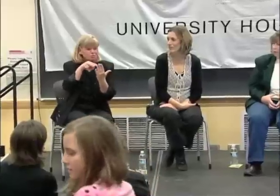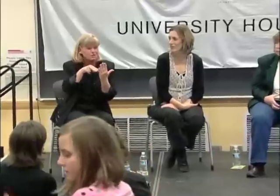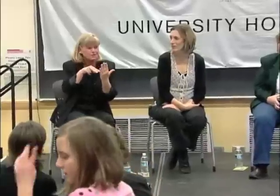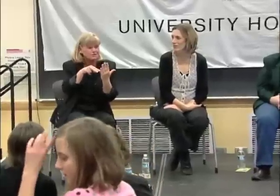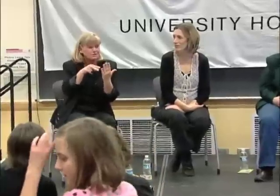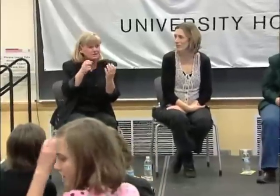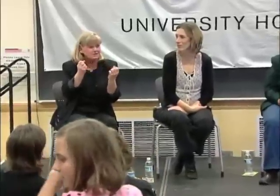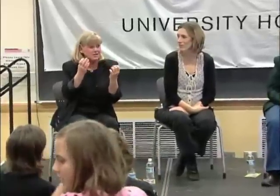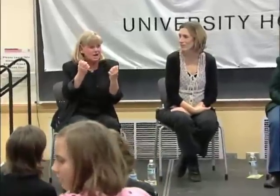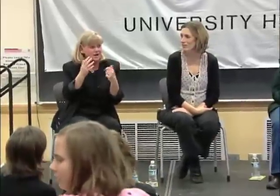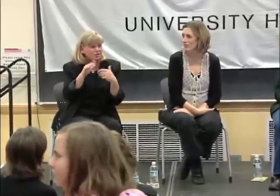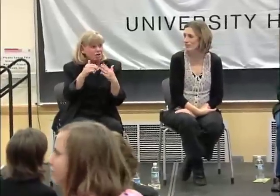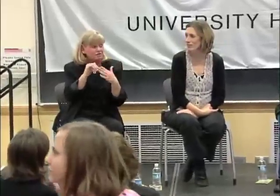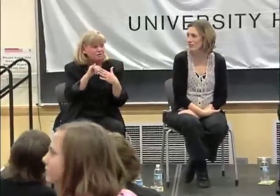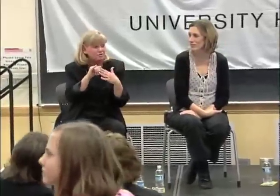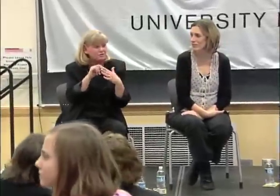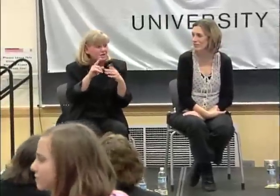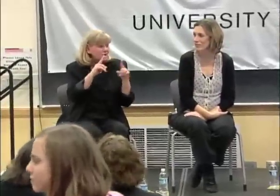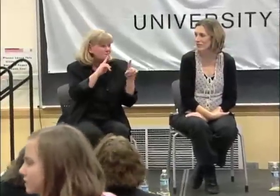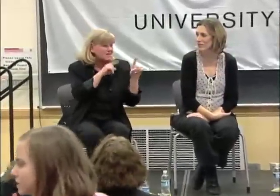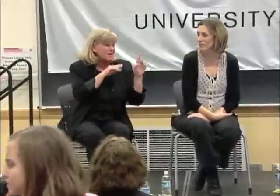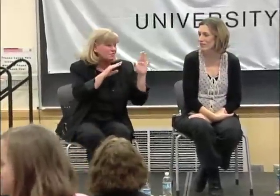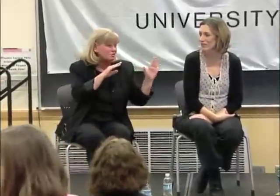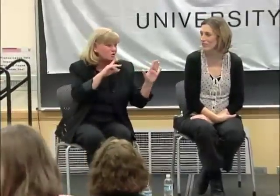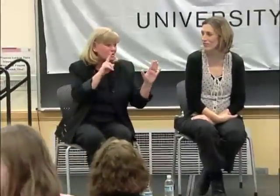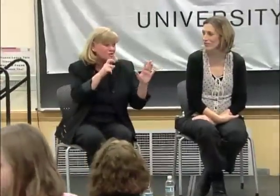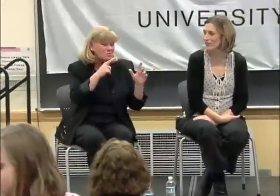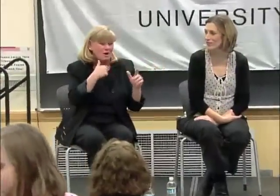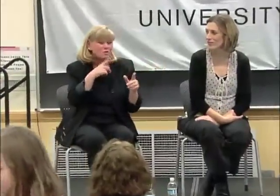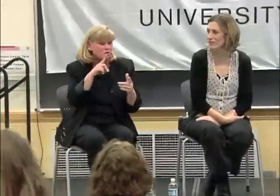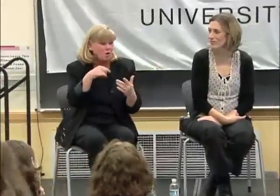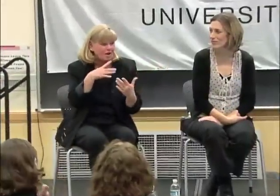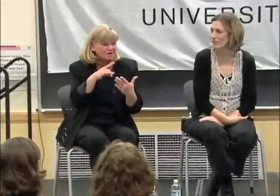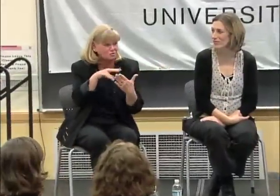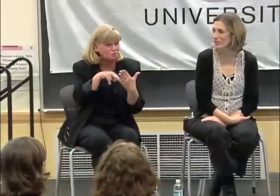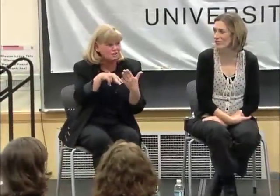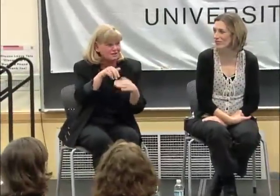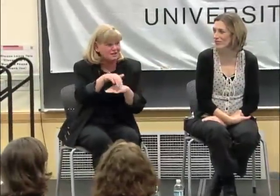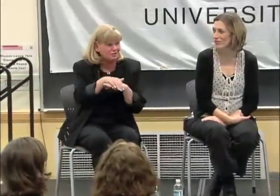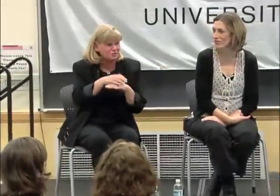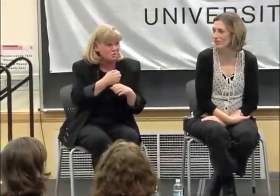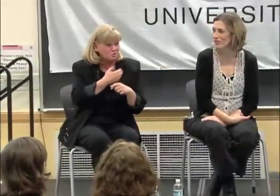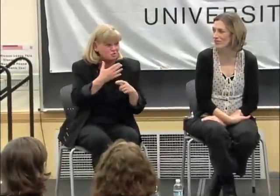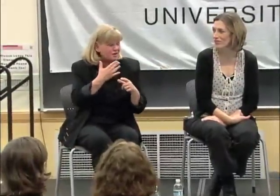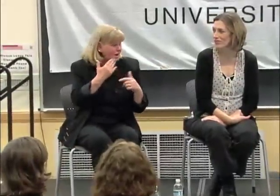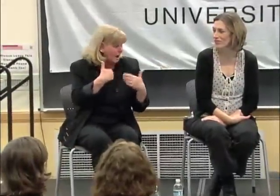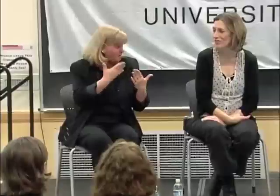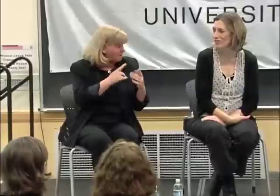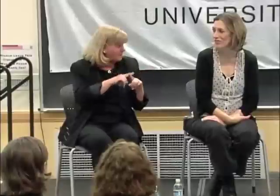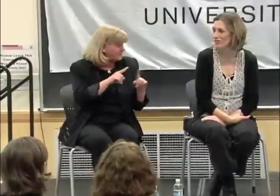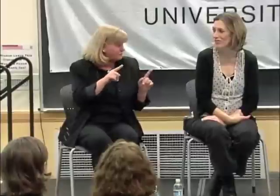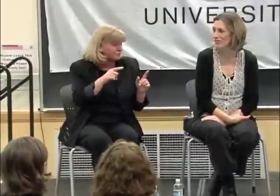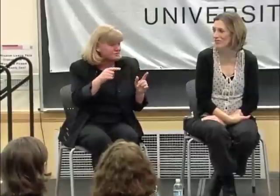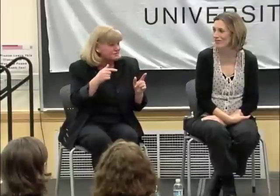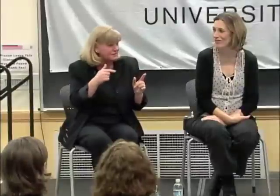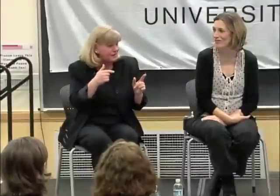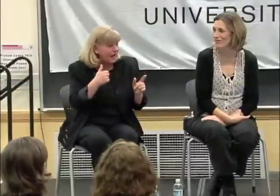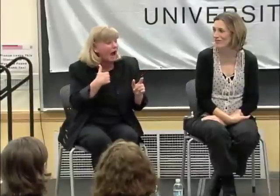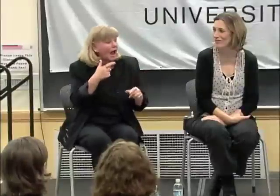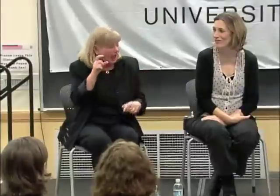read, sign, all of those. But to answer your question about do I like to read English poetry, I might be different. I have